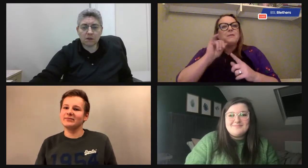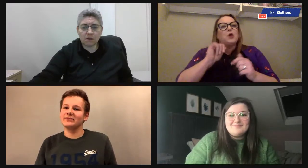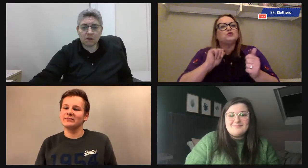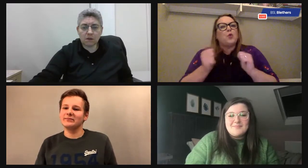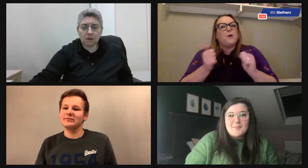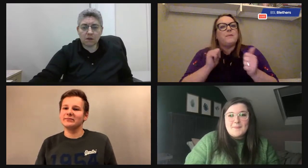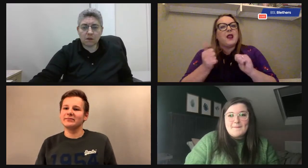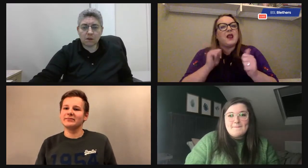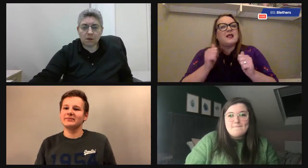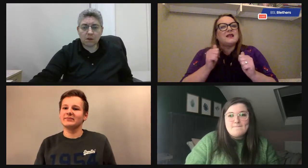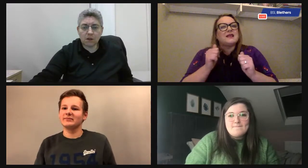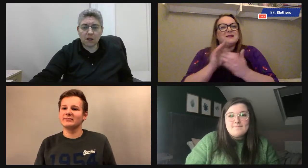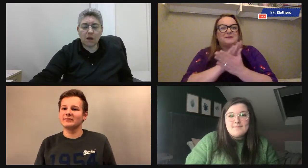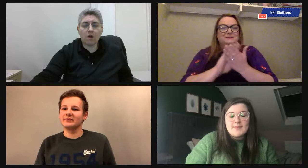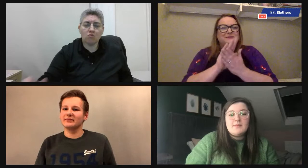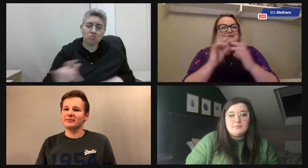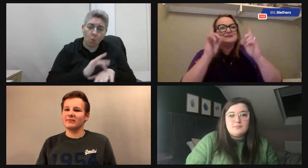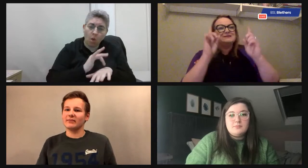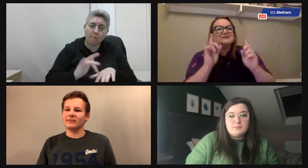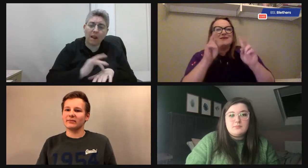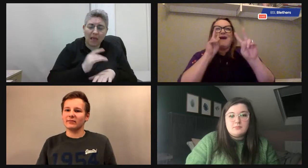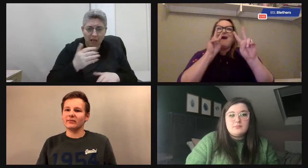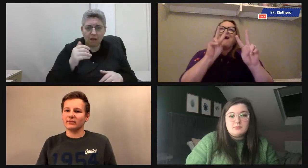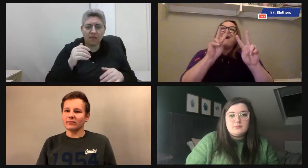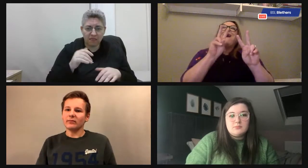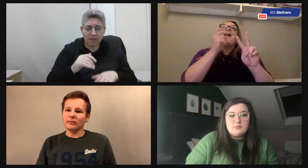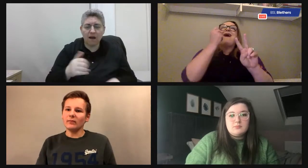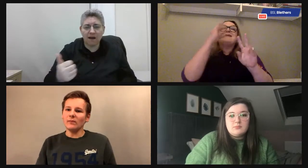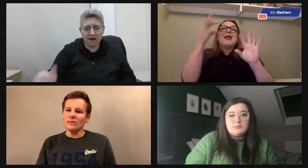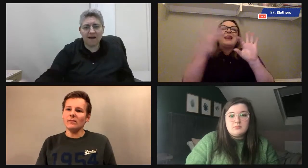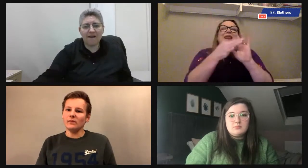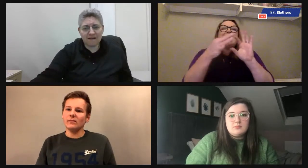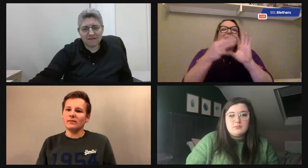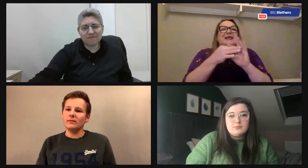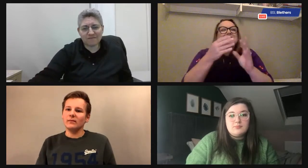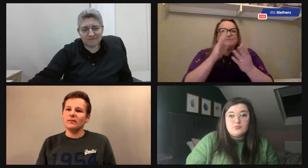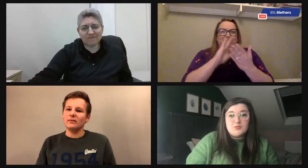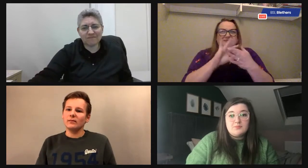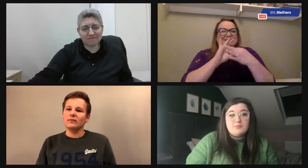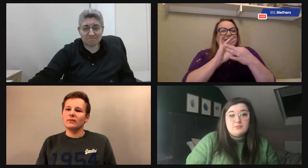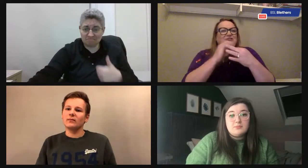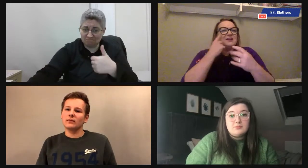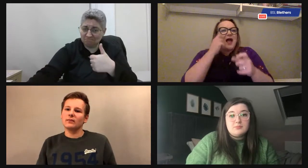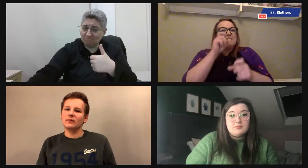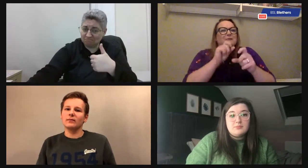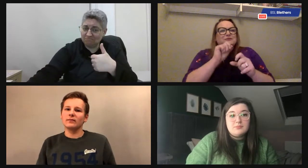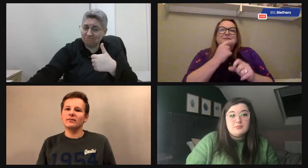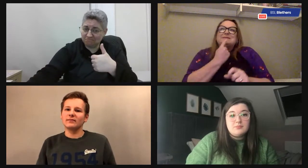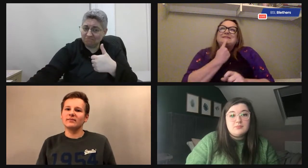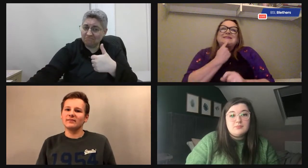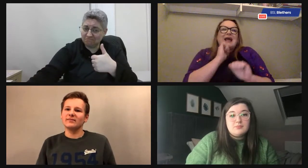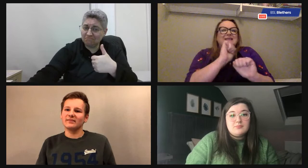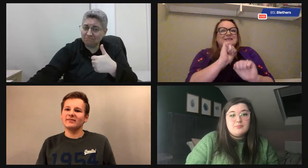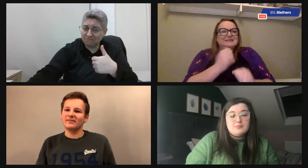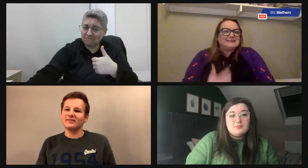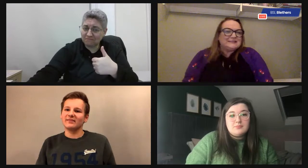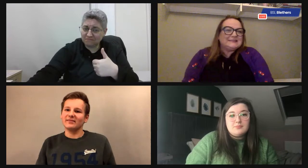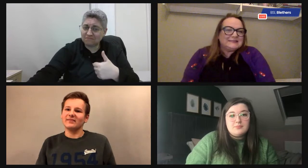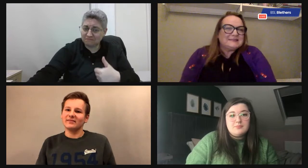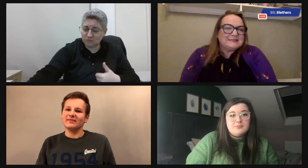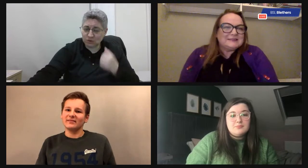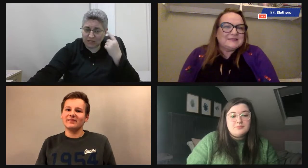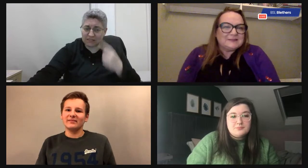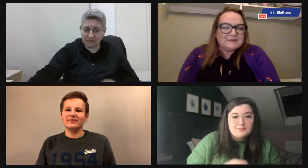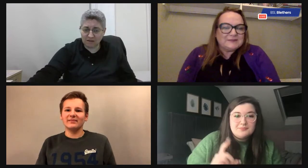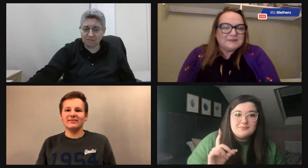Oh, I like that idea. But also, I think it would be good to do maybe a bit of role play. Yeah, So I think I